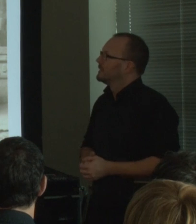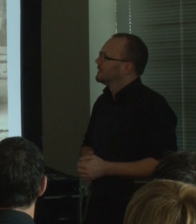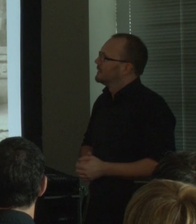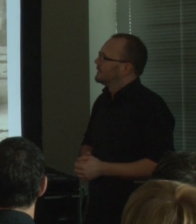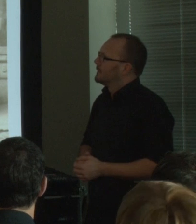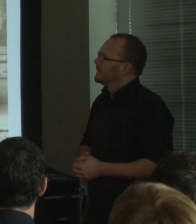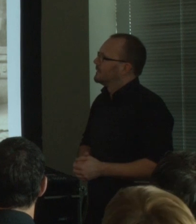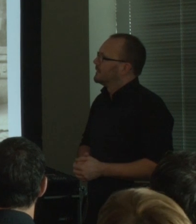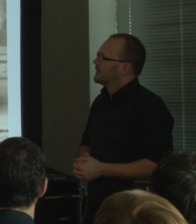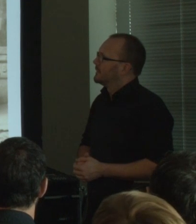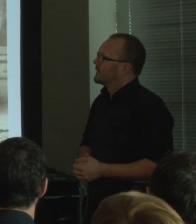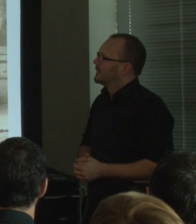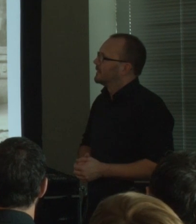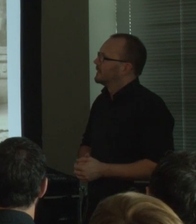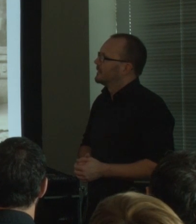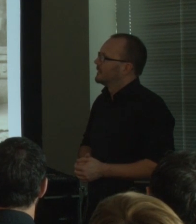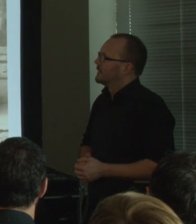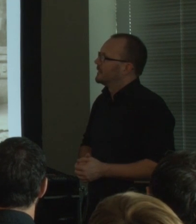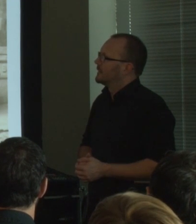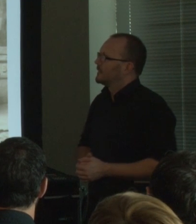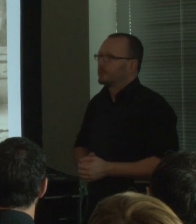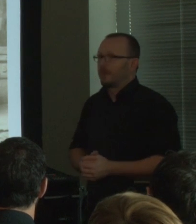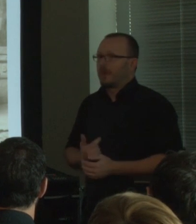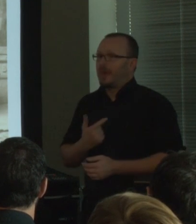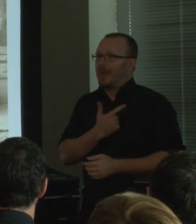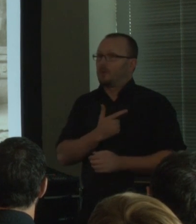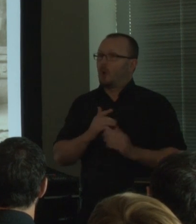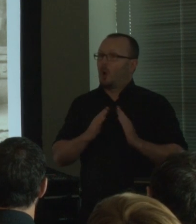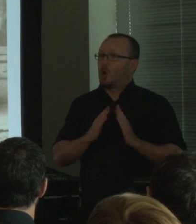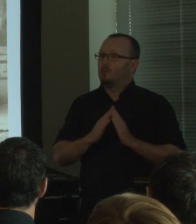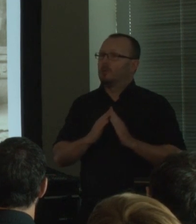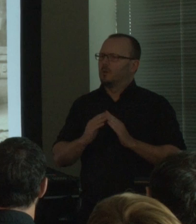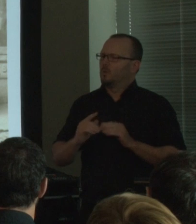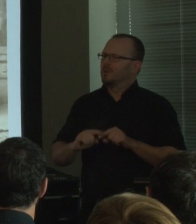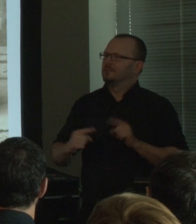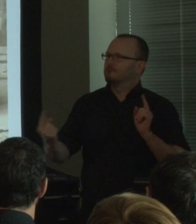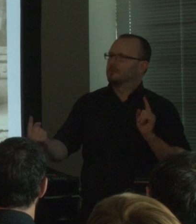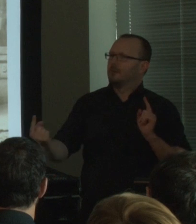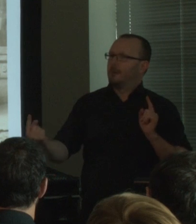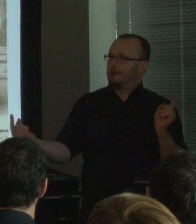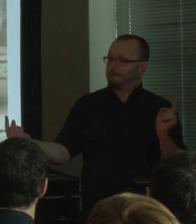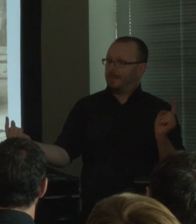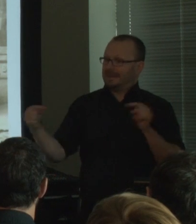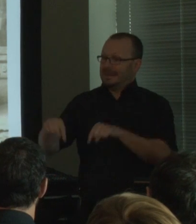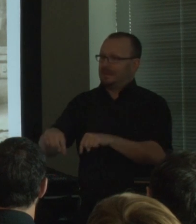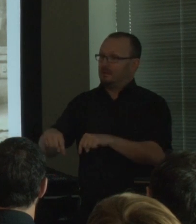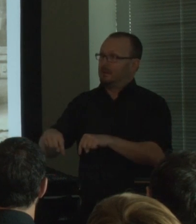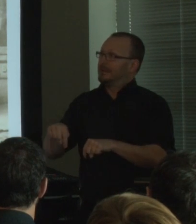At home, we different. But here, in this